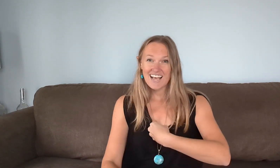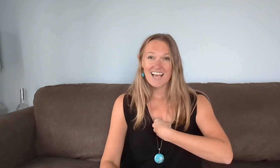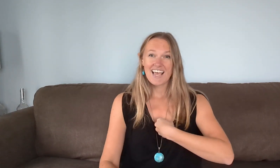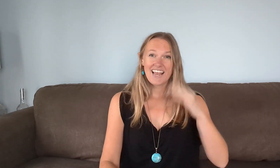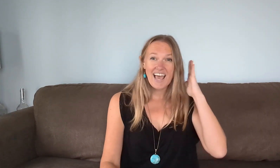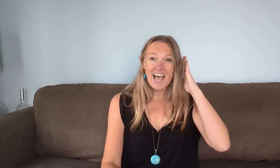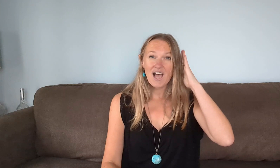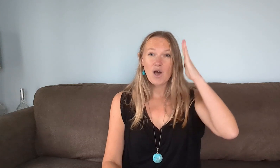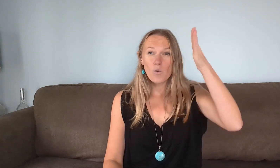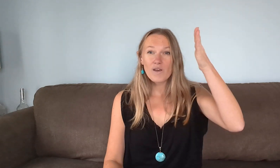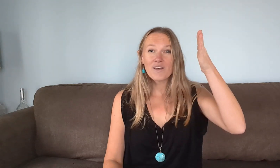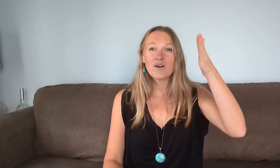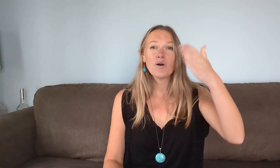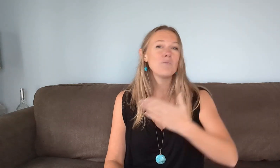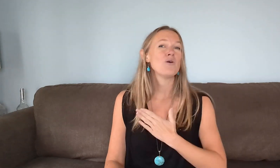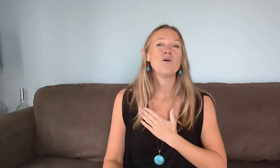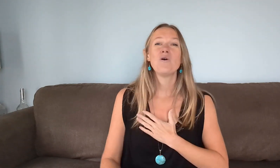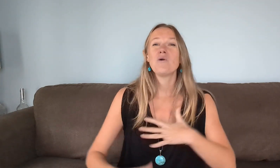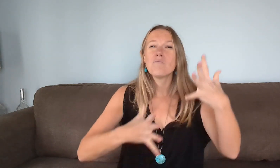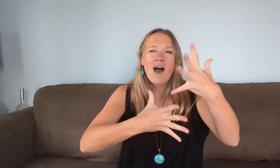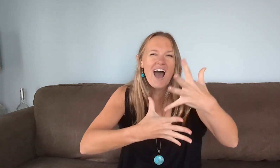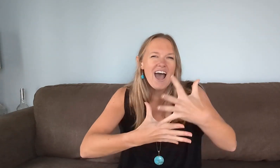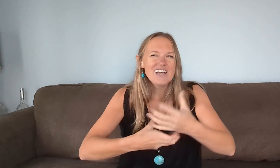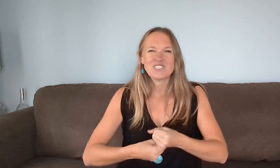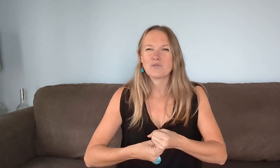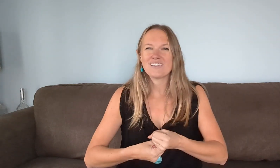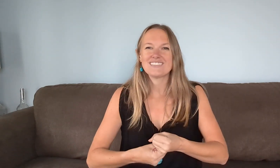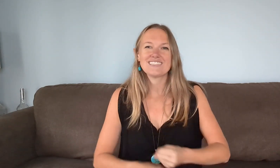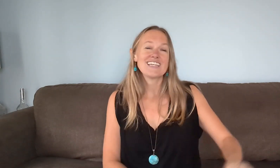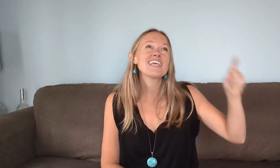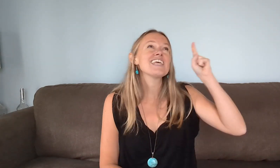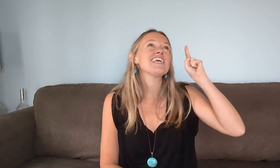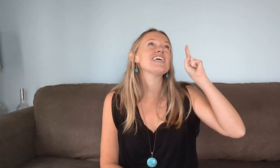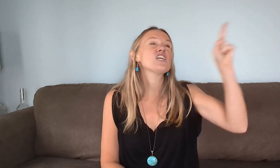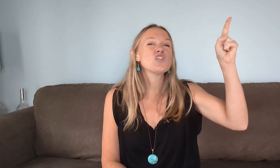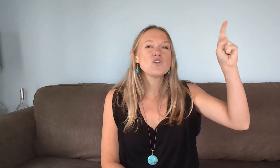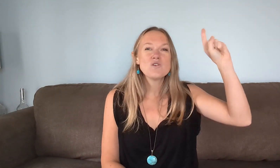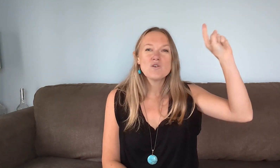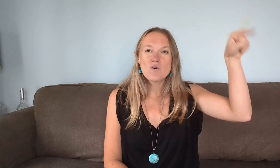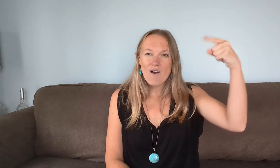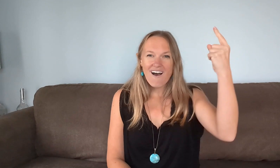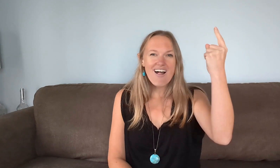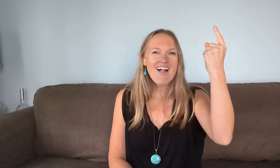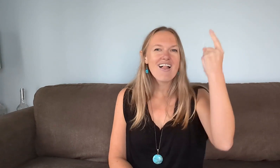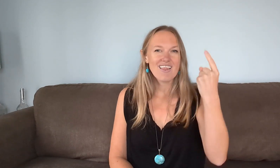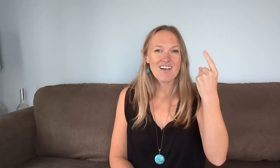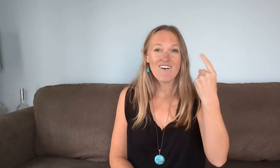foundation, and I will put my trust in you